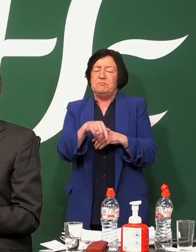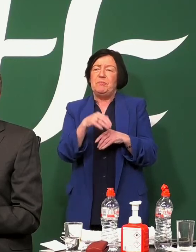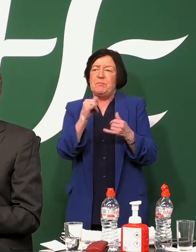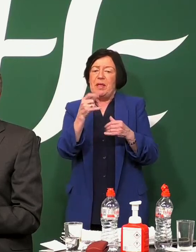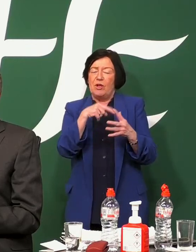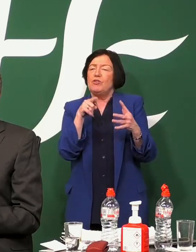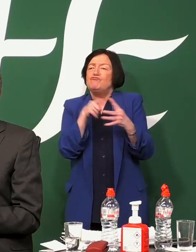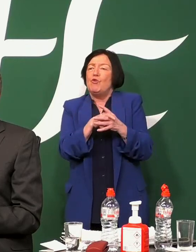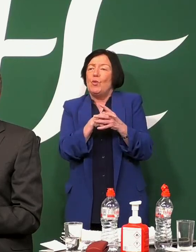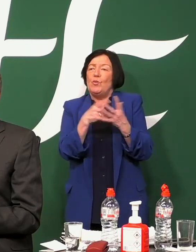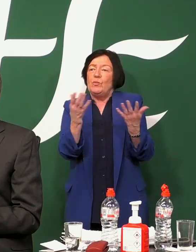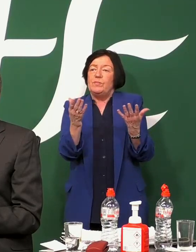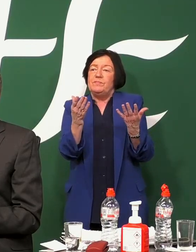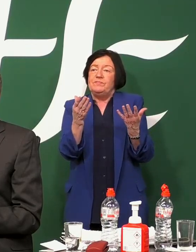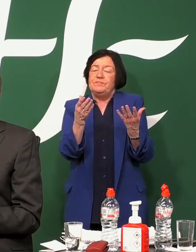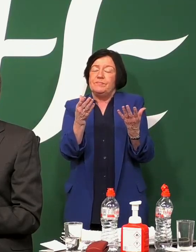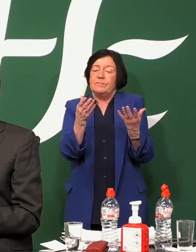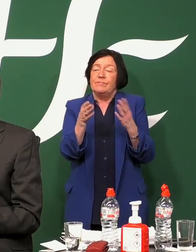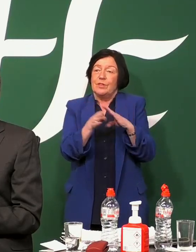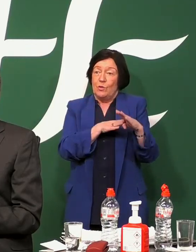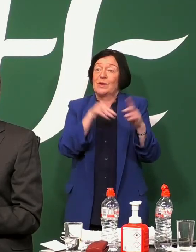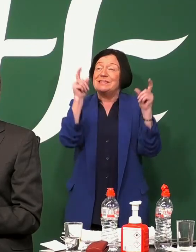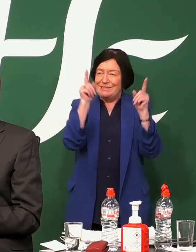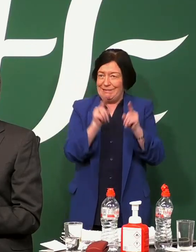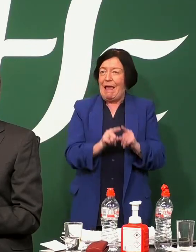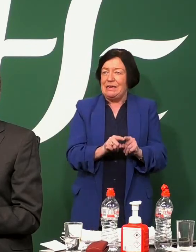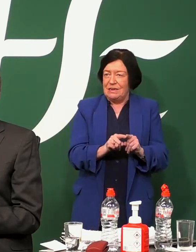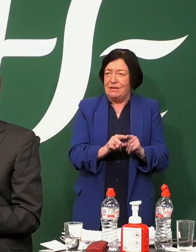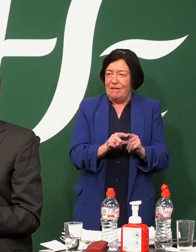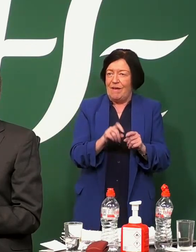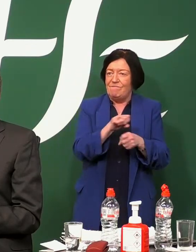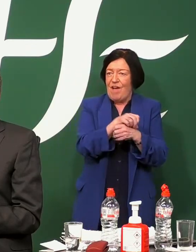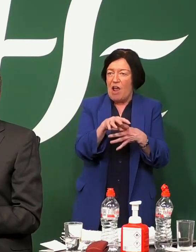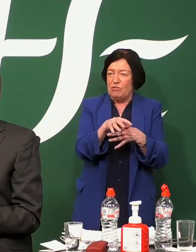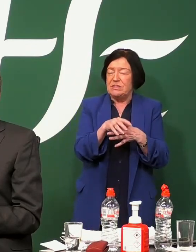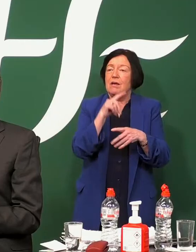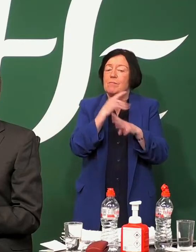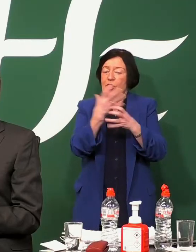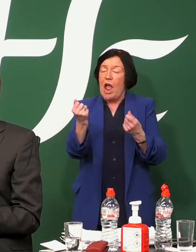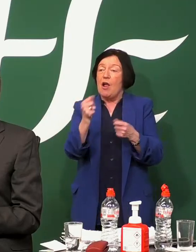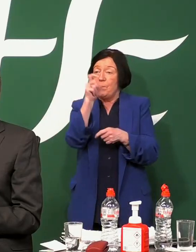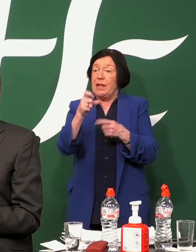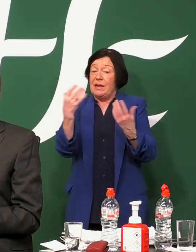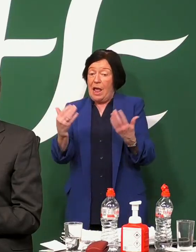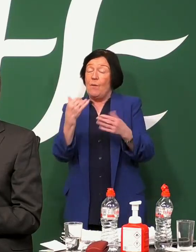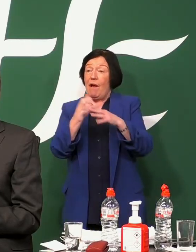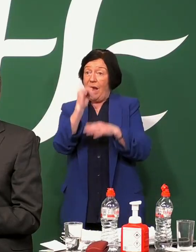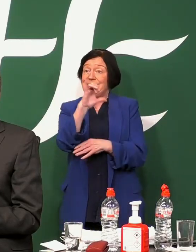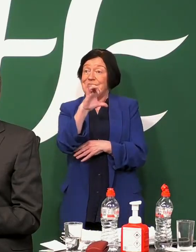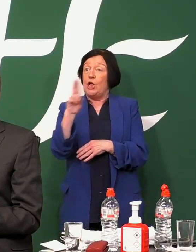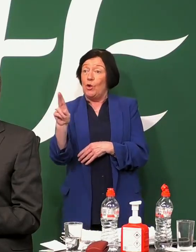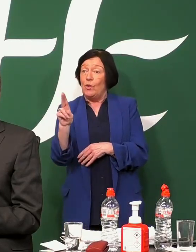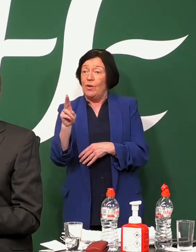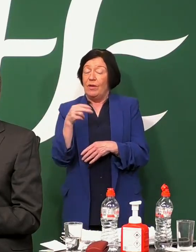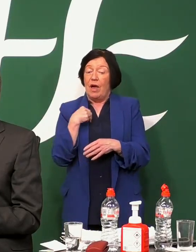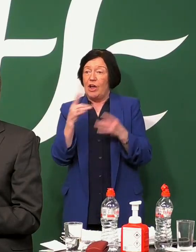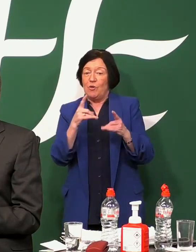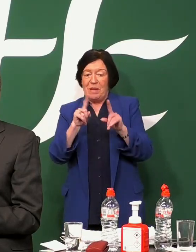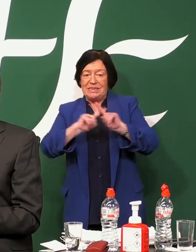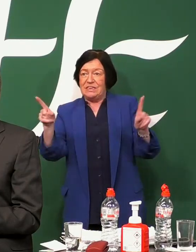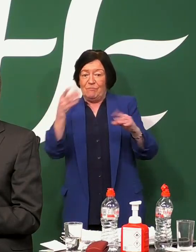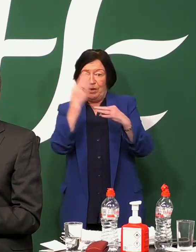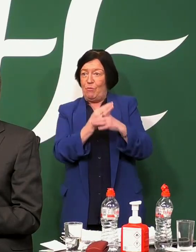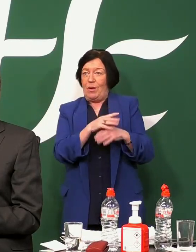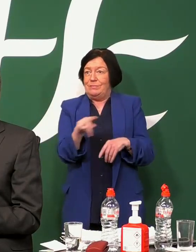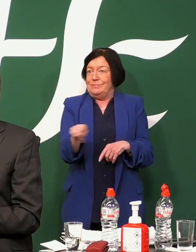came through with the Delta virus. There are patients going into the ICU now. I don't make a distinction, as I